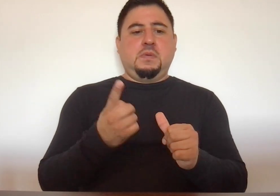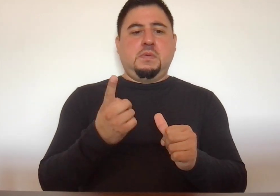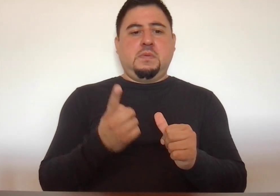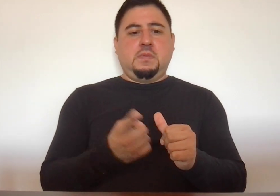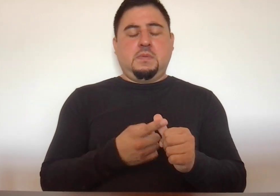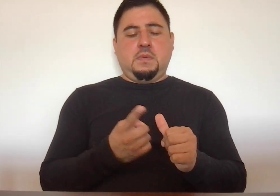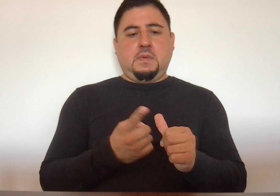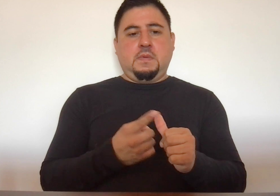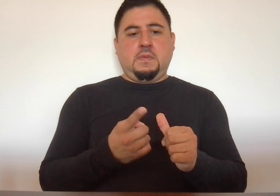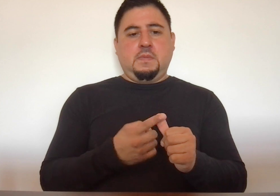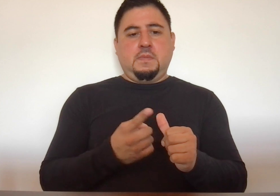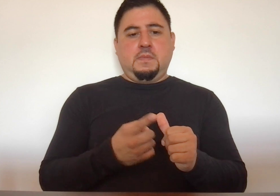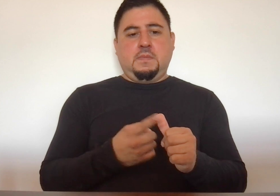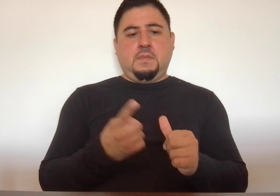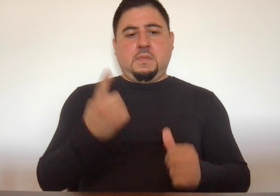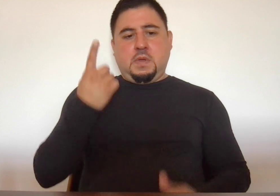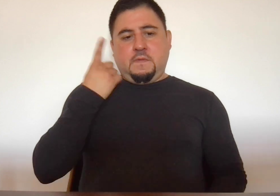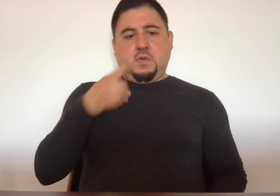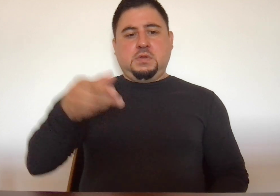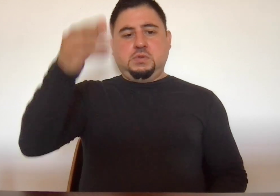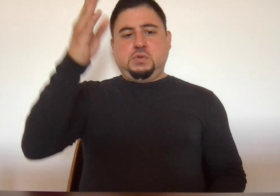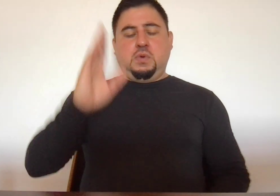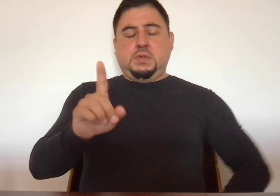recibir, porque Dios es